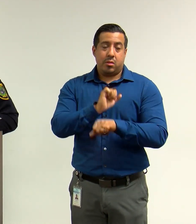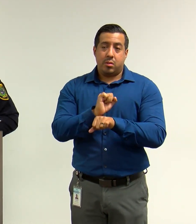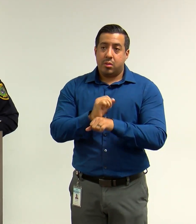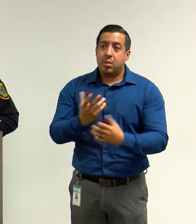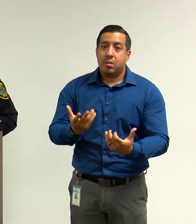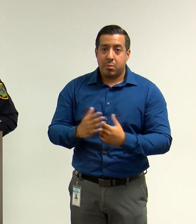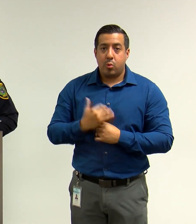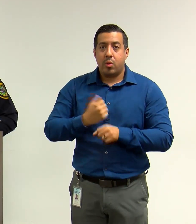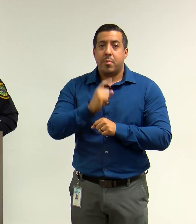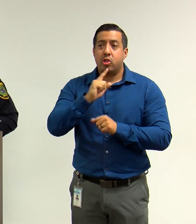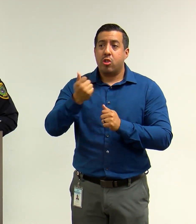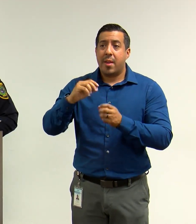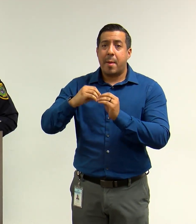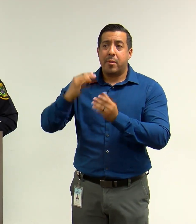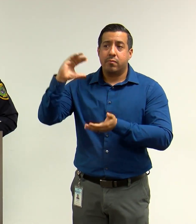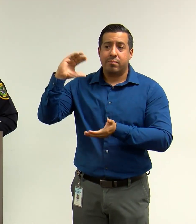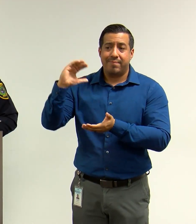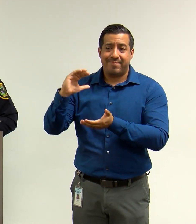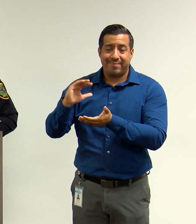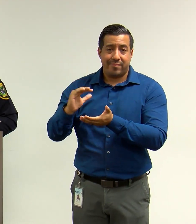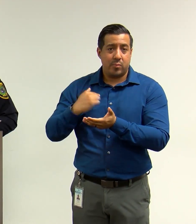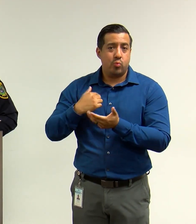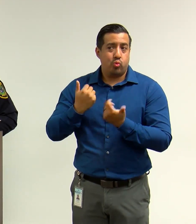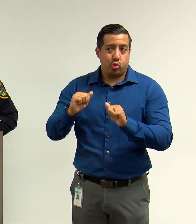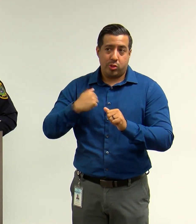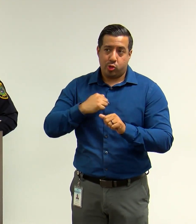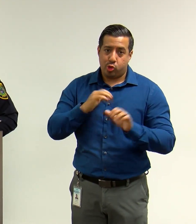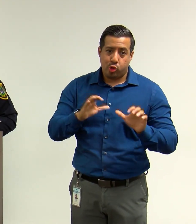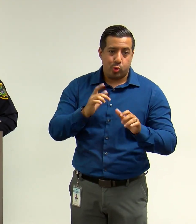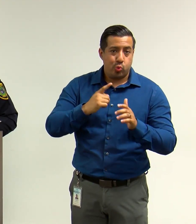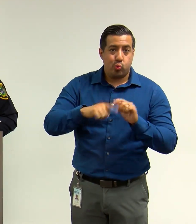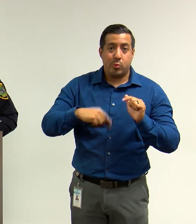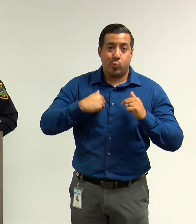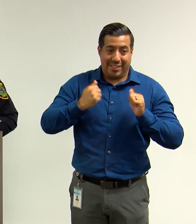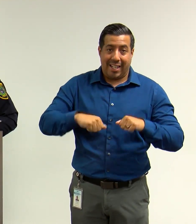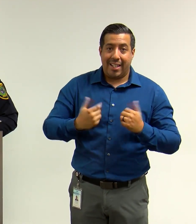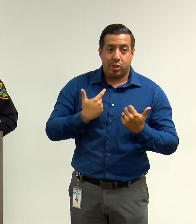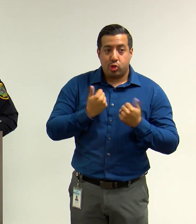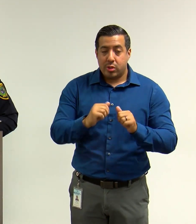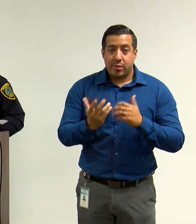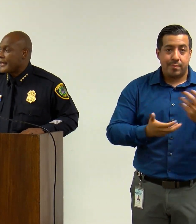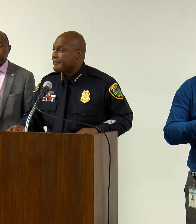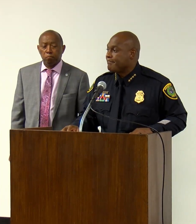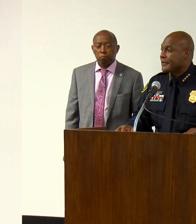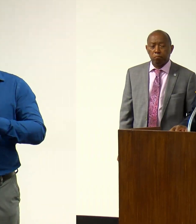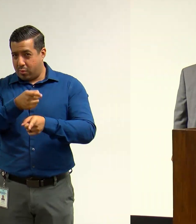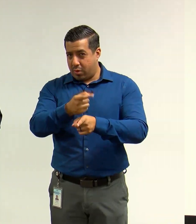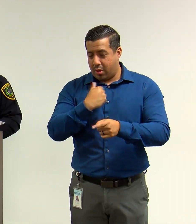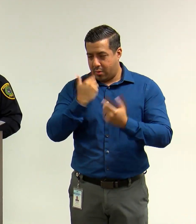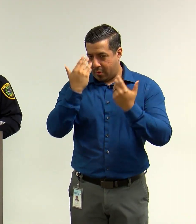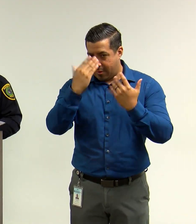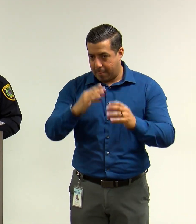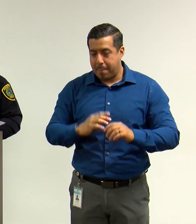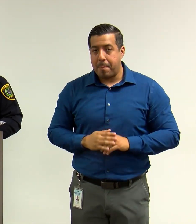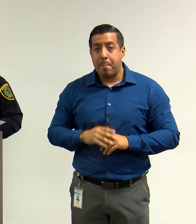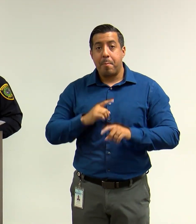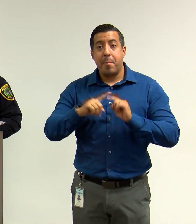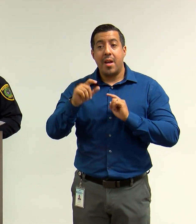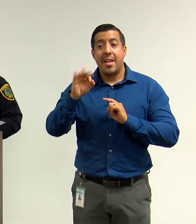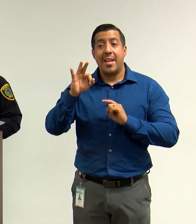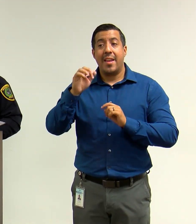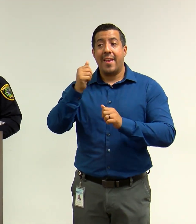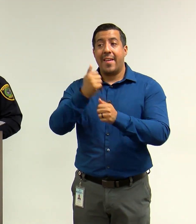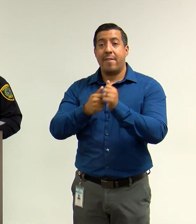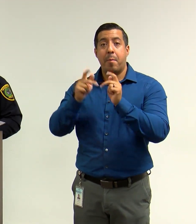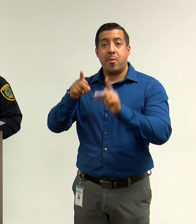make sure those numbers go down. We do everything we can, but this is a violent nation right now. Anytime a citizen